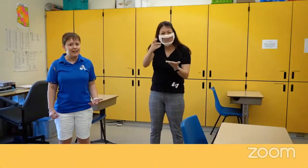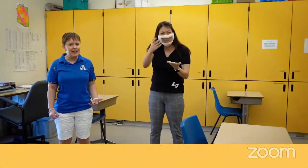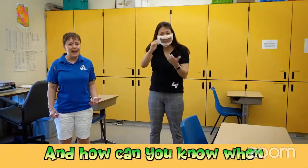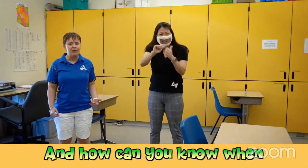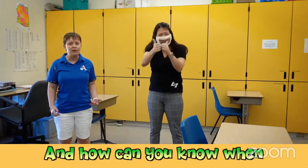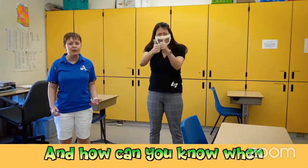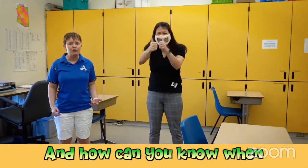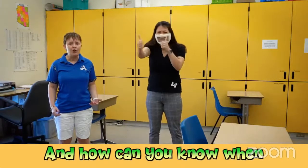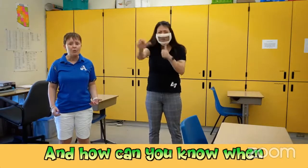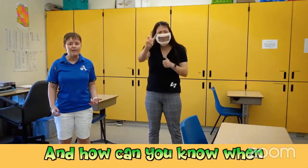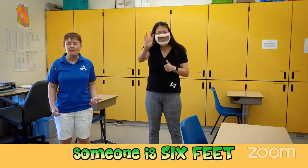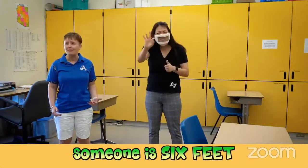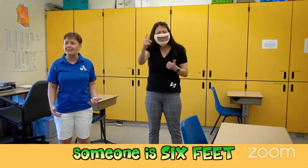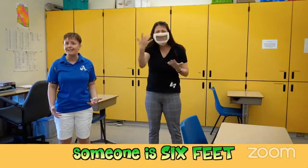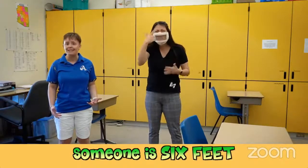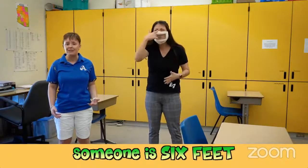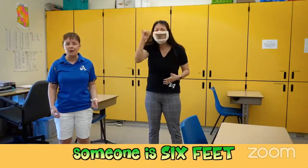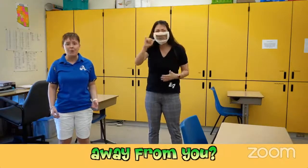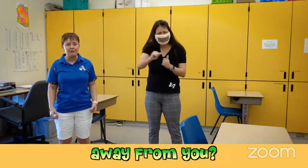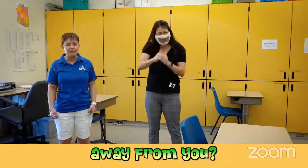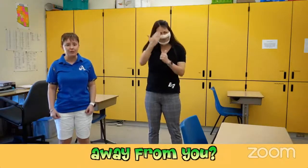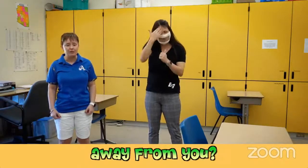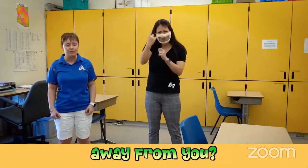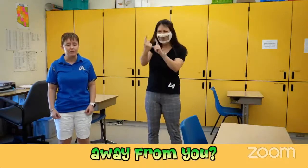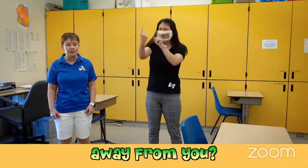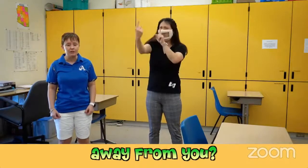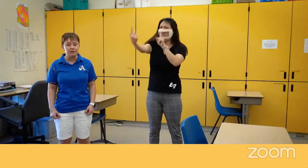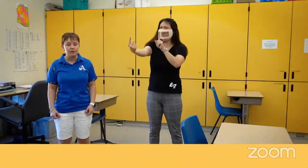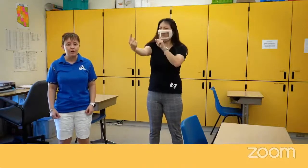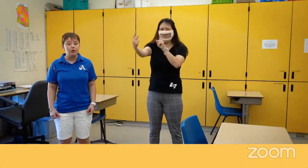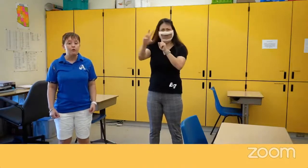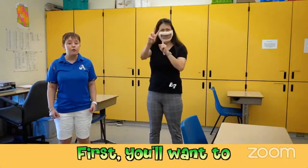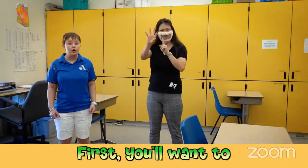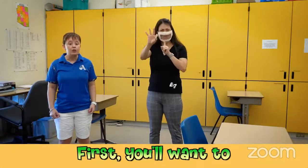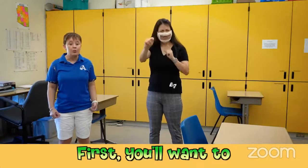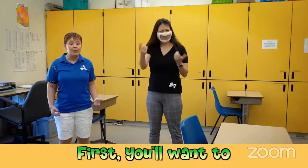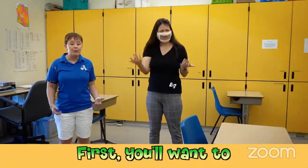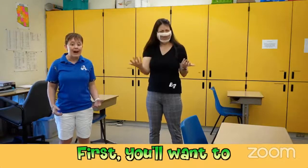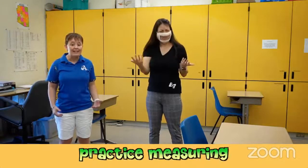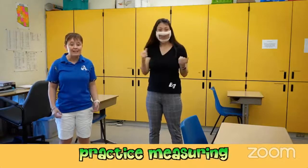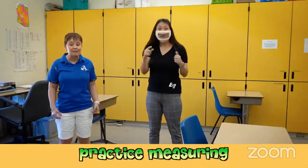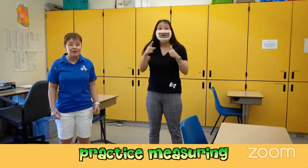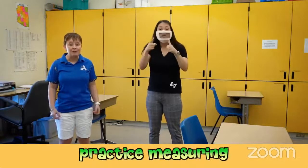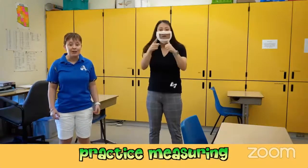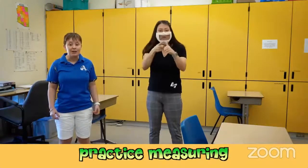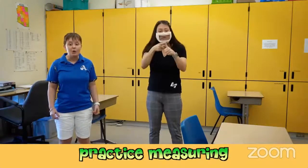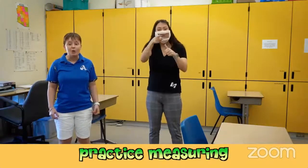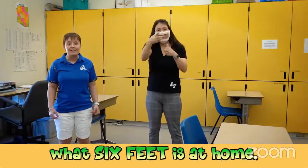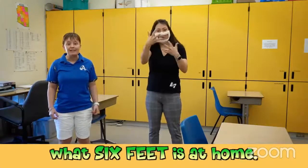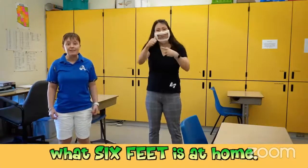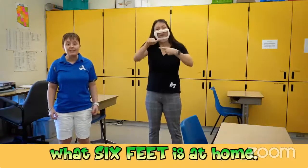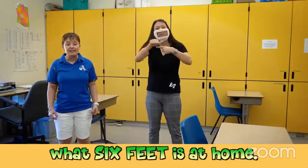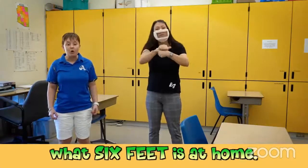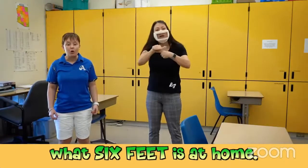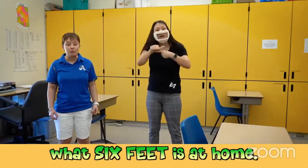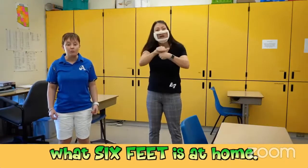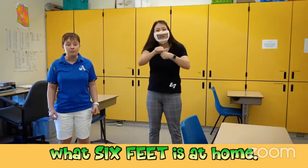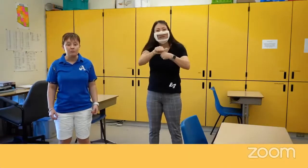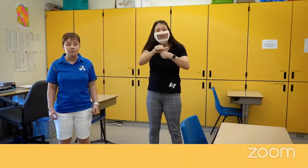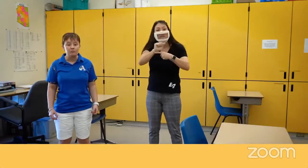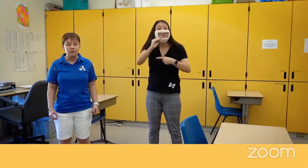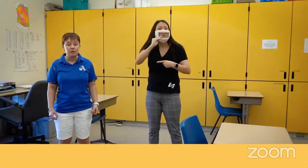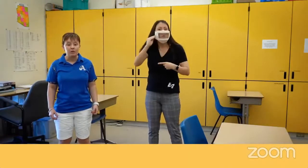feet? And how can you know when someone is 6 feet away from you? First, you'll want to practice measuring what 6 feet is at